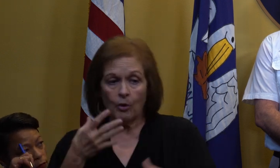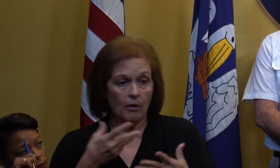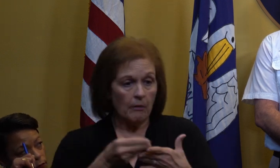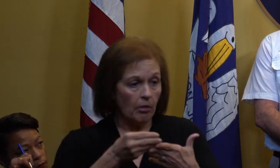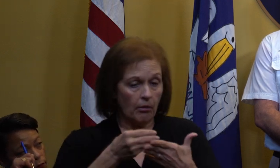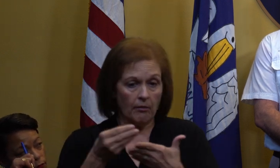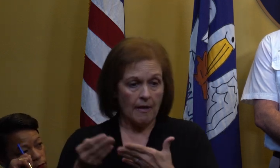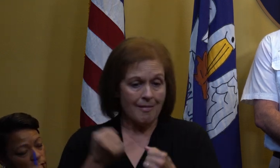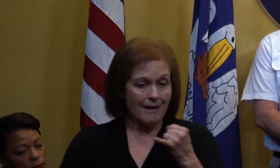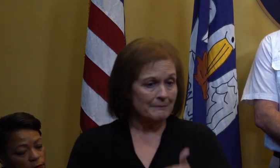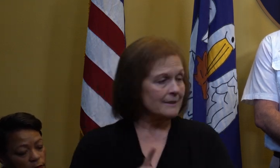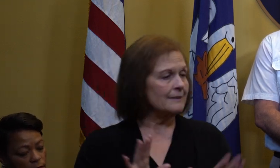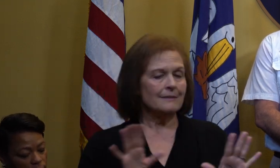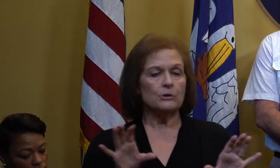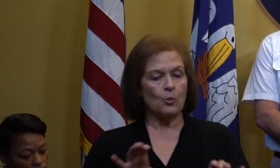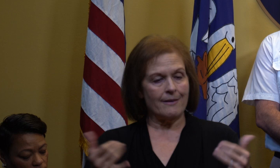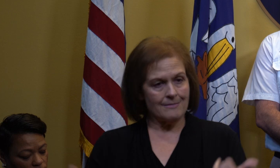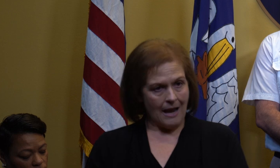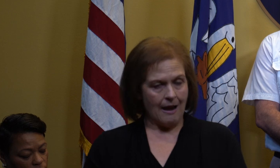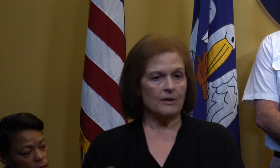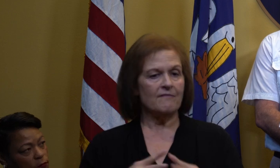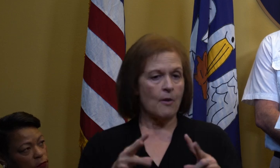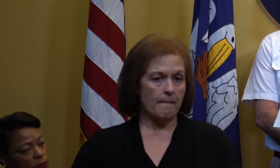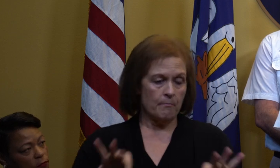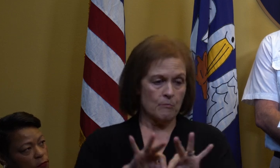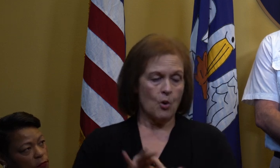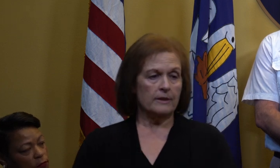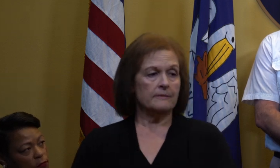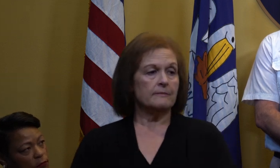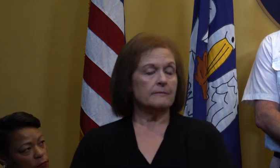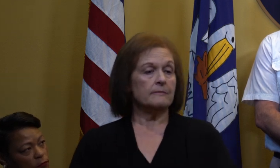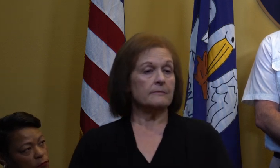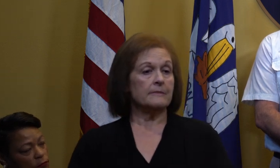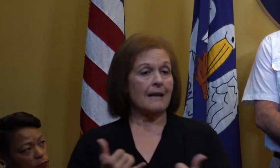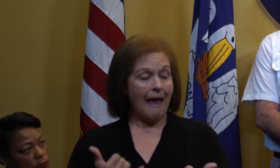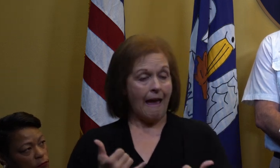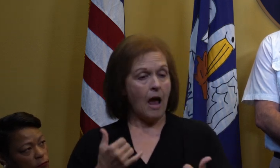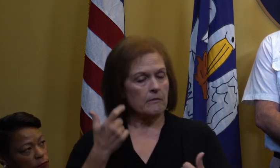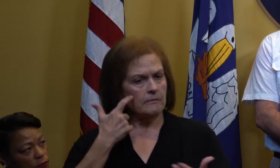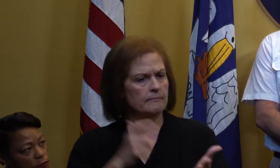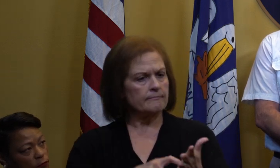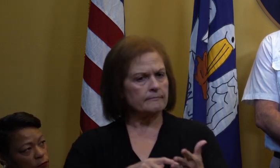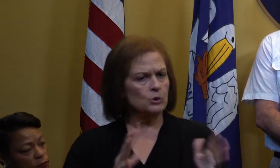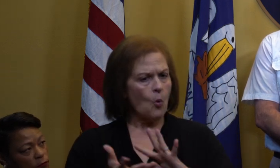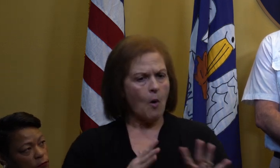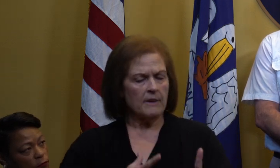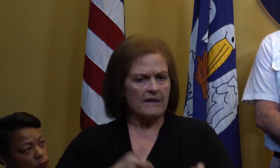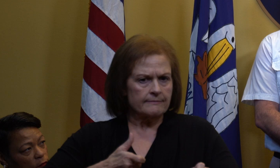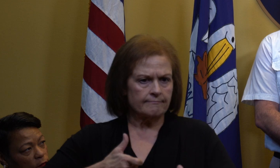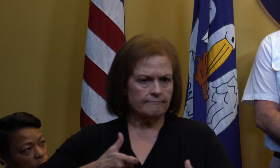get supplies, to do all that now, right? It's definitely important. We have also seen much shorter timelines of storms, and it's important that you take quick